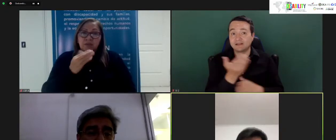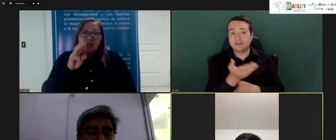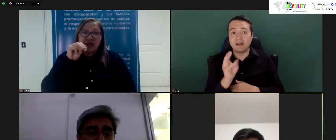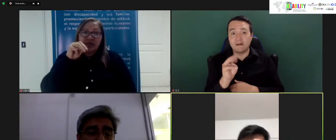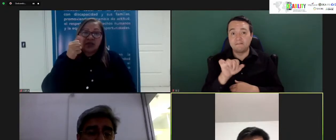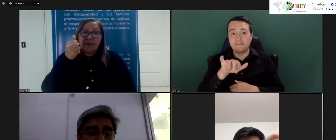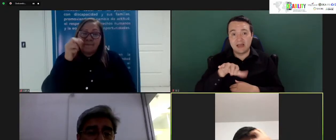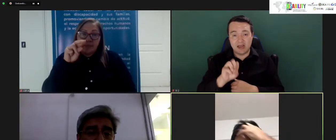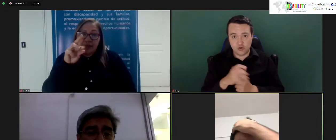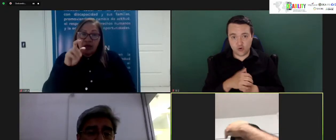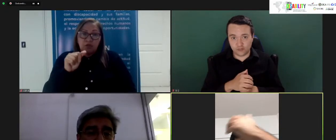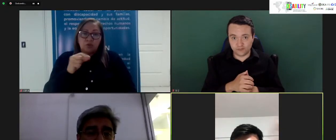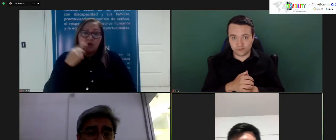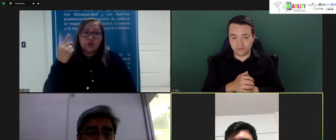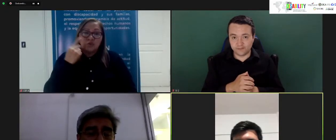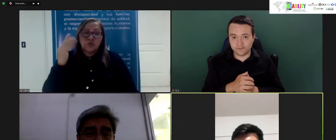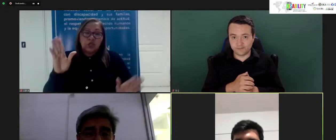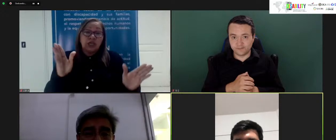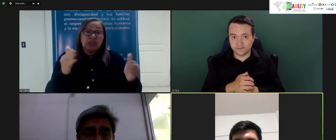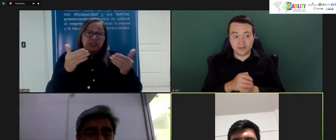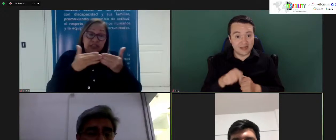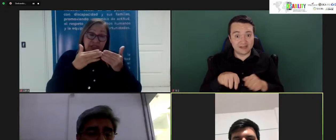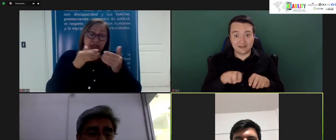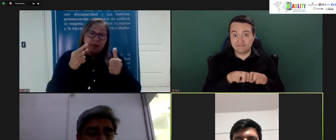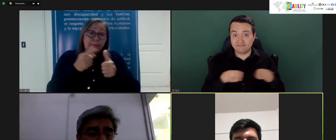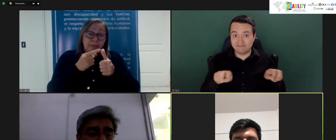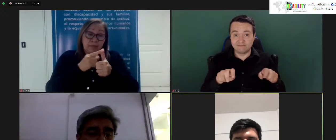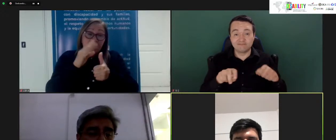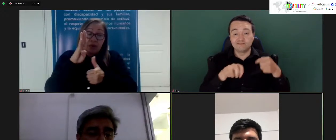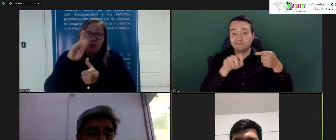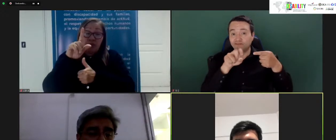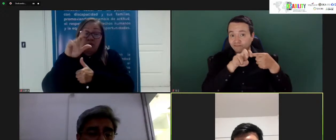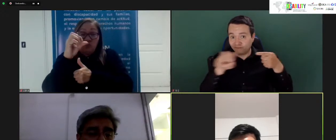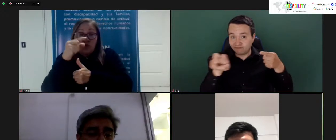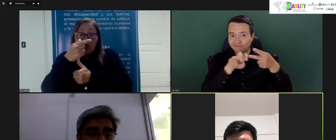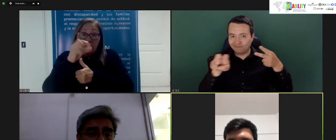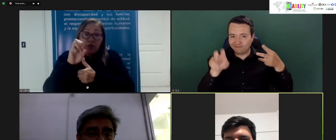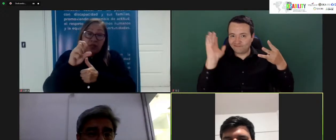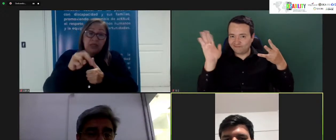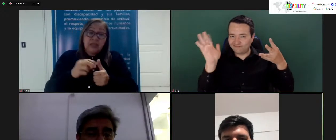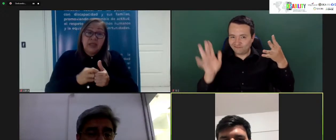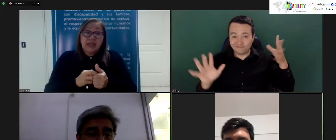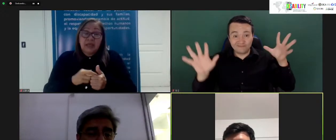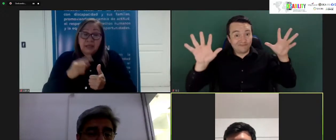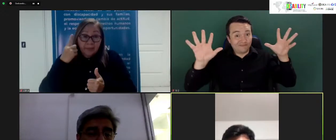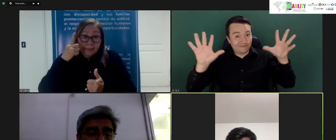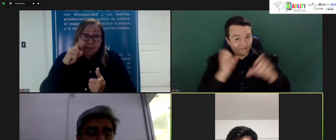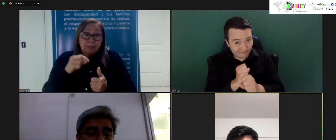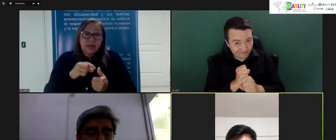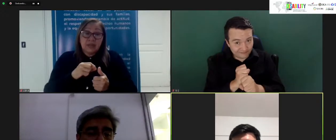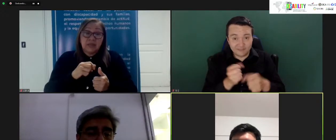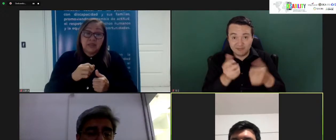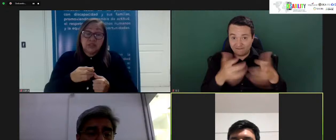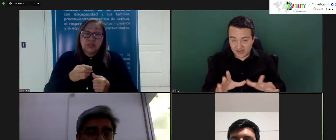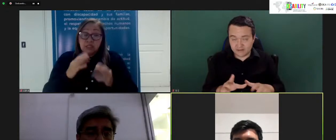thank you mario just to close this first block i want to briefly go over